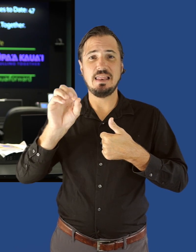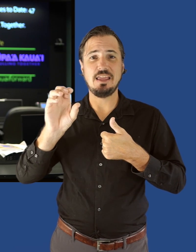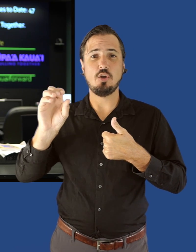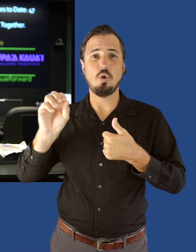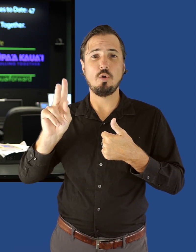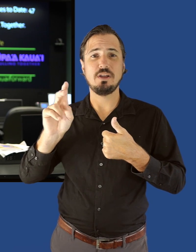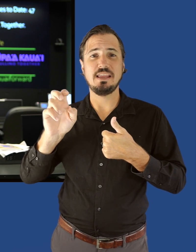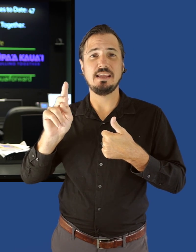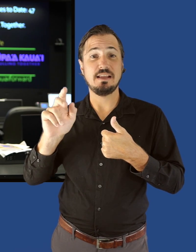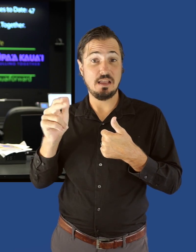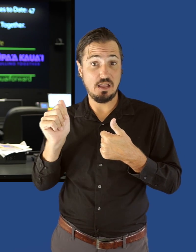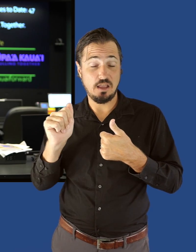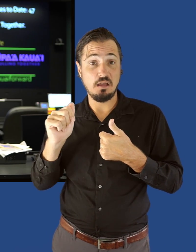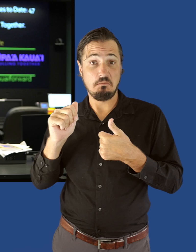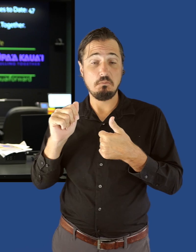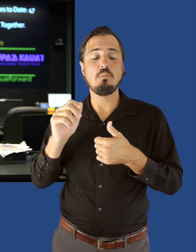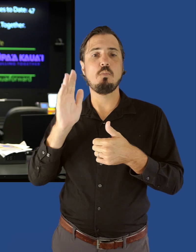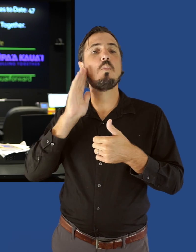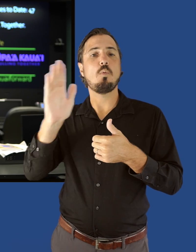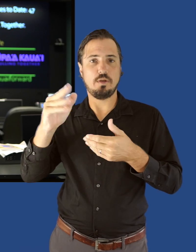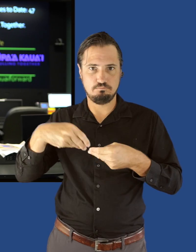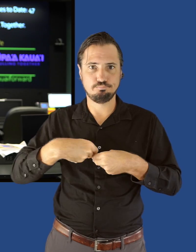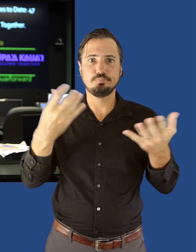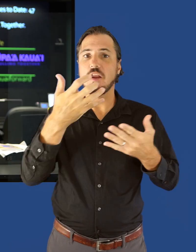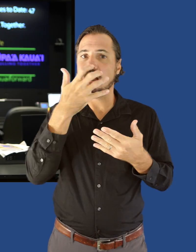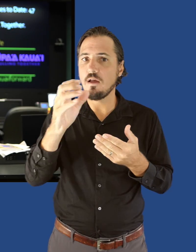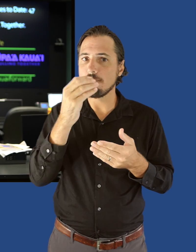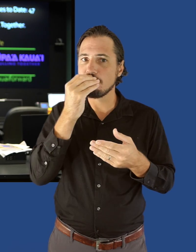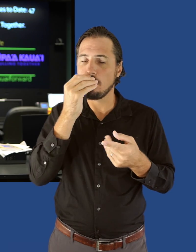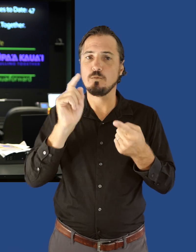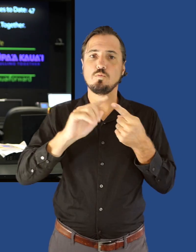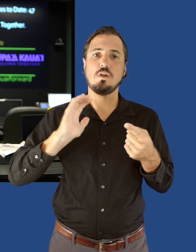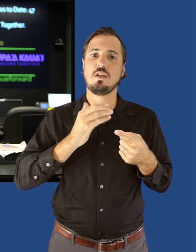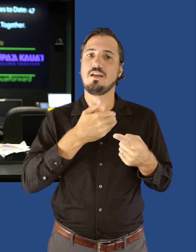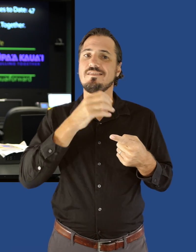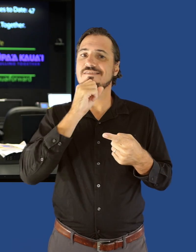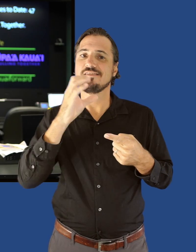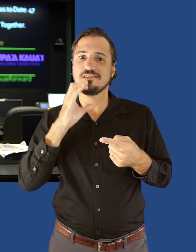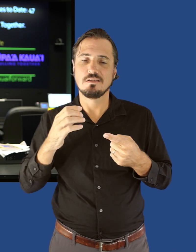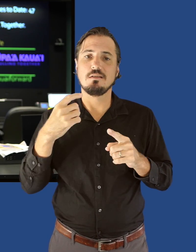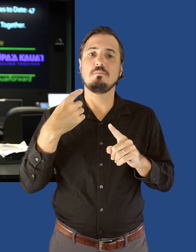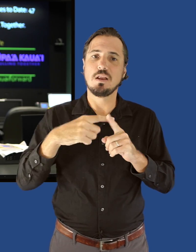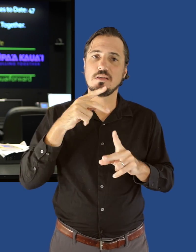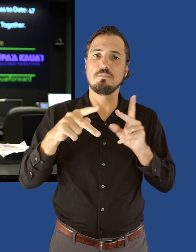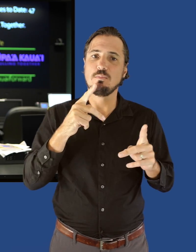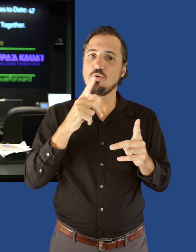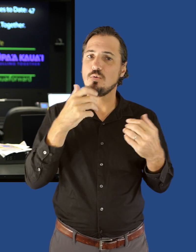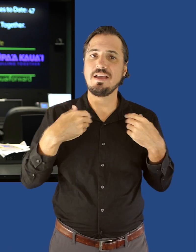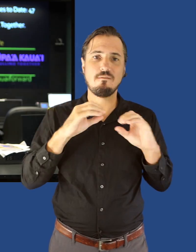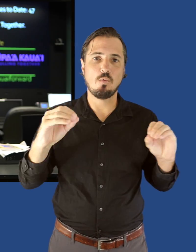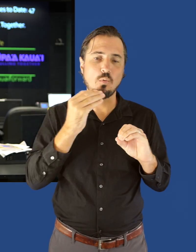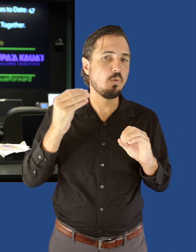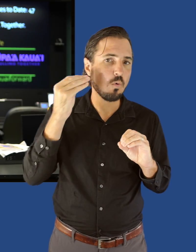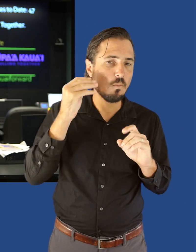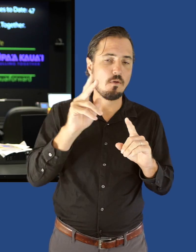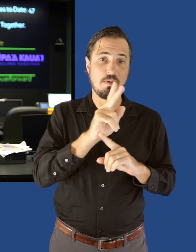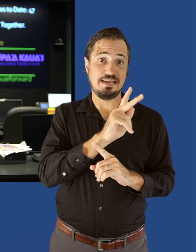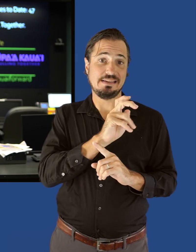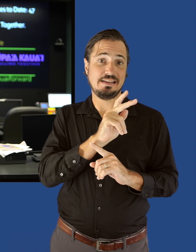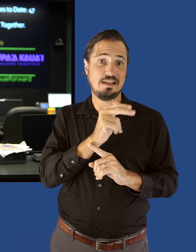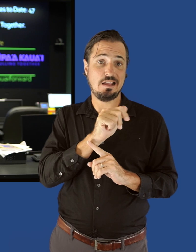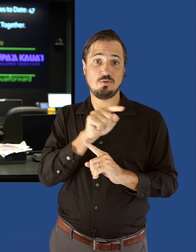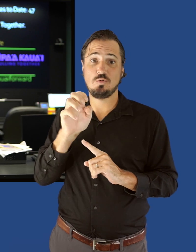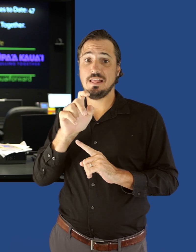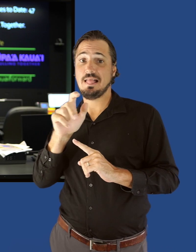Ke Kaha will be helping to distribute hot meals to our kupuna and houseless community from Ke Kaha to Eleele.